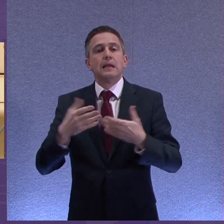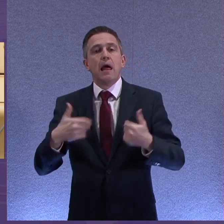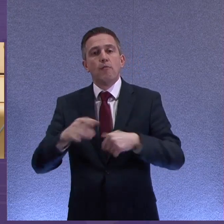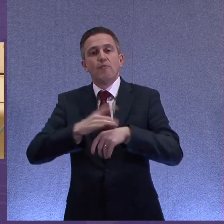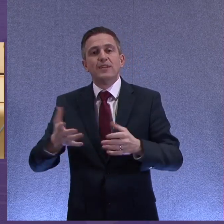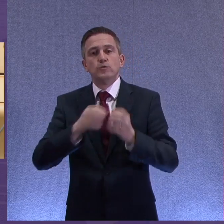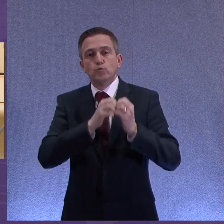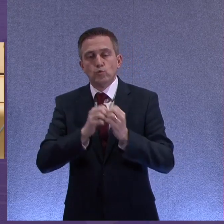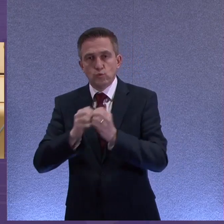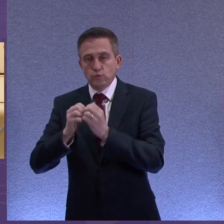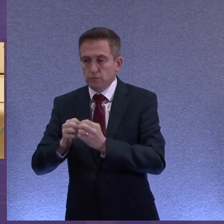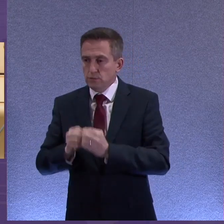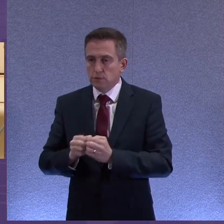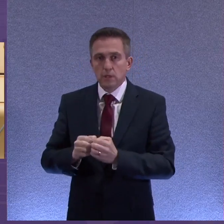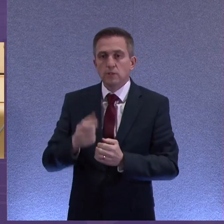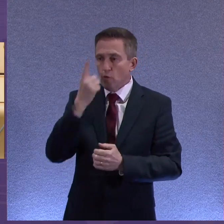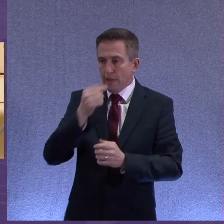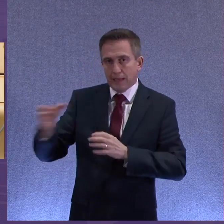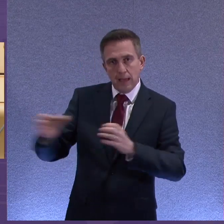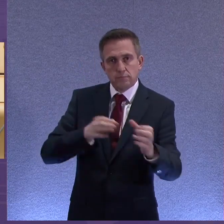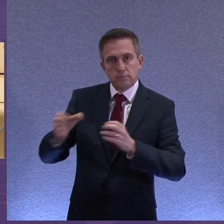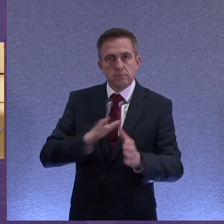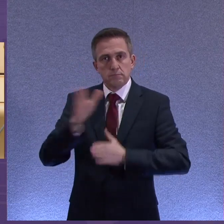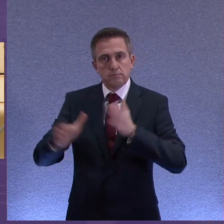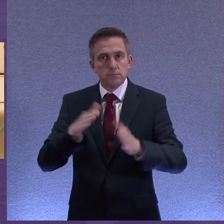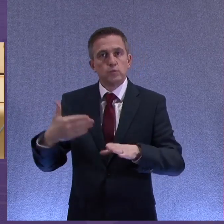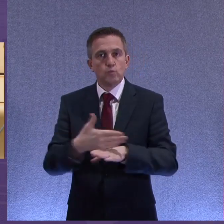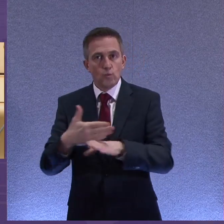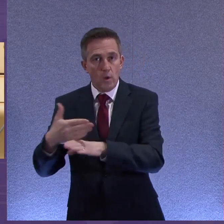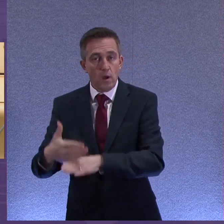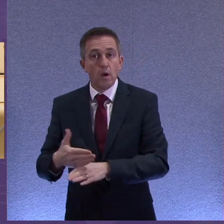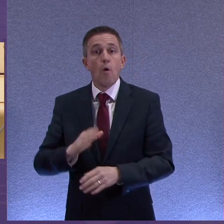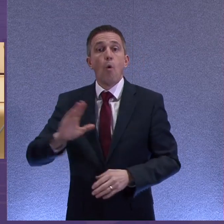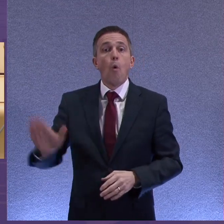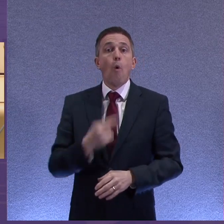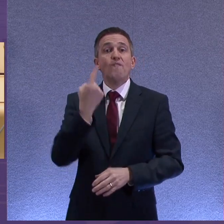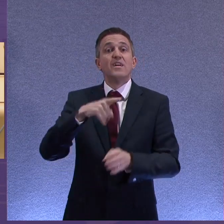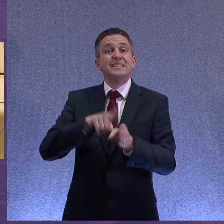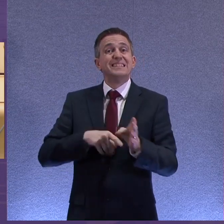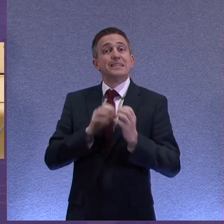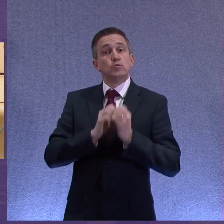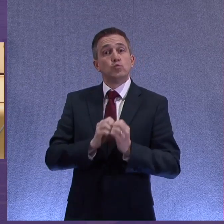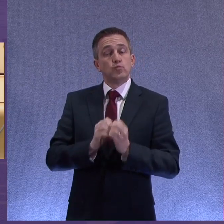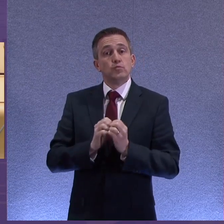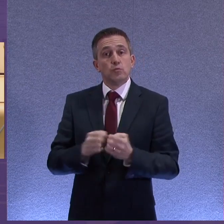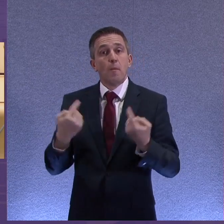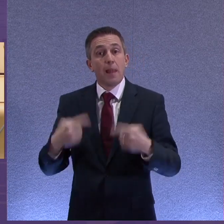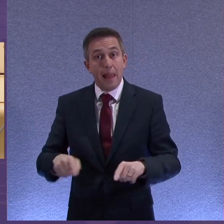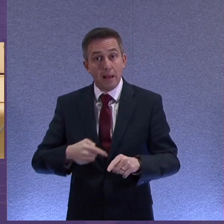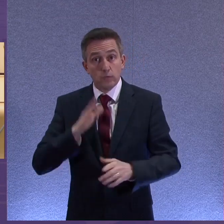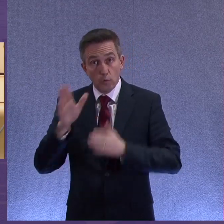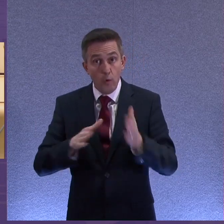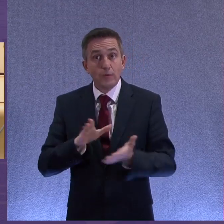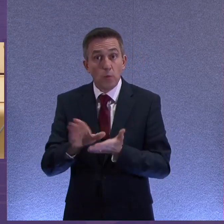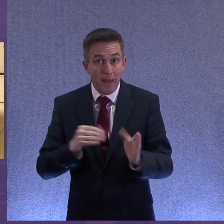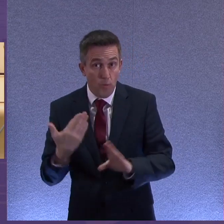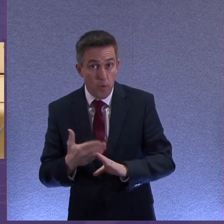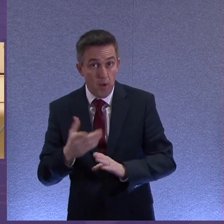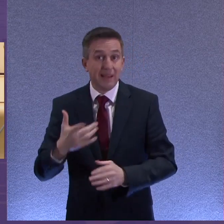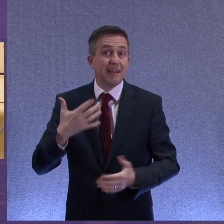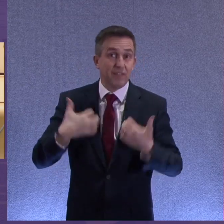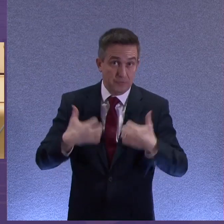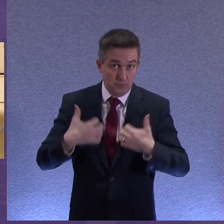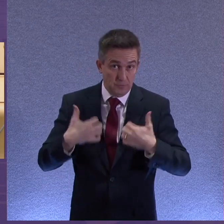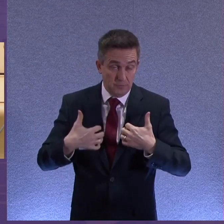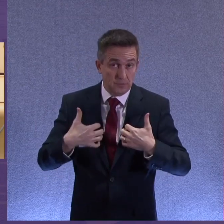that we can agree similar arrangements. And all first year students will be able to undertake paid work if they wish. And